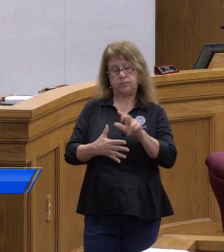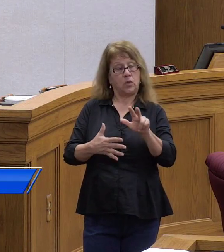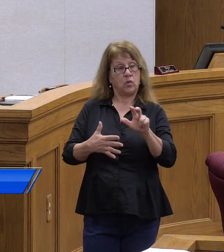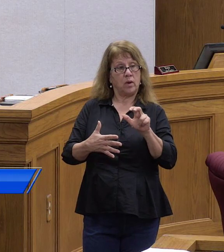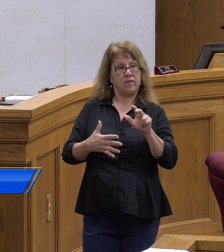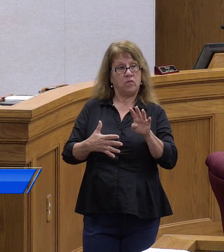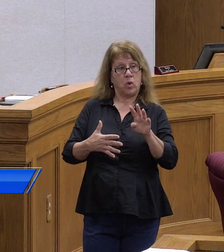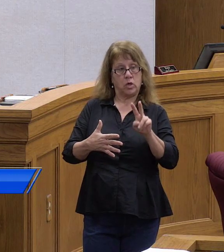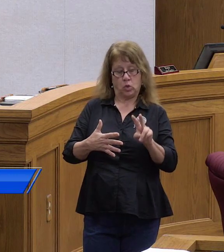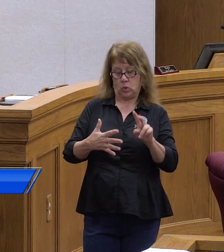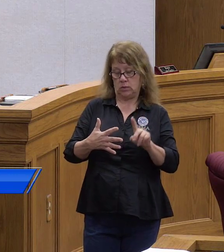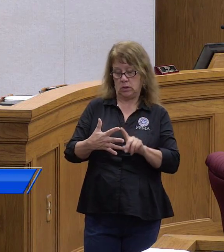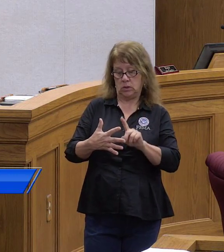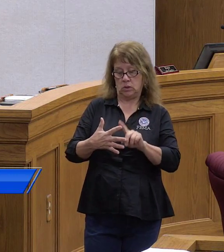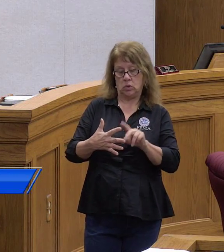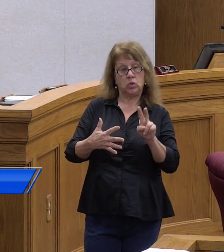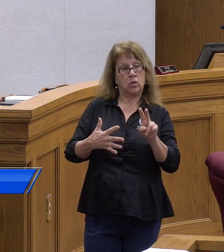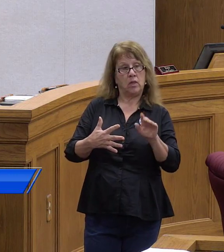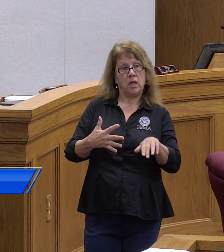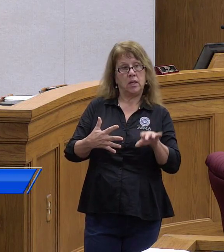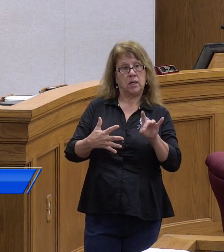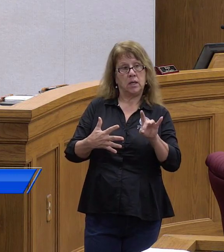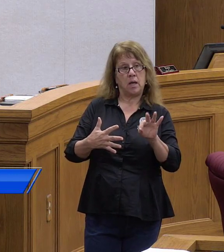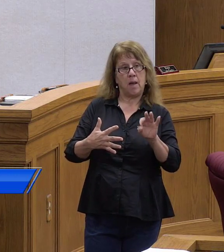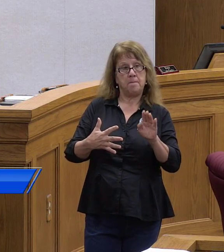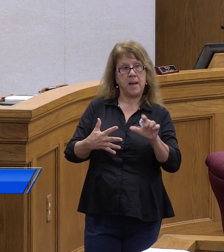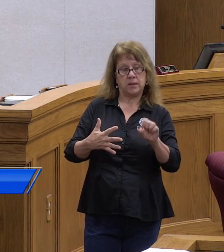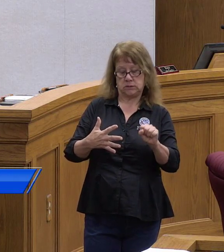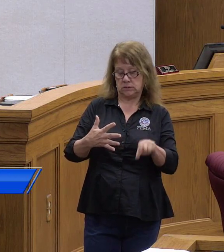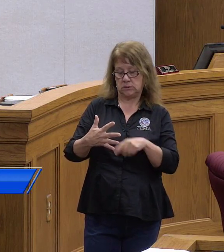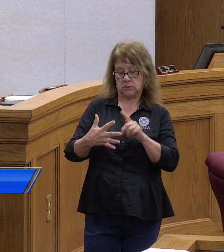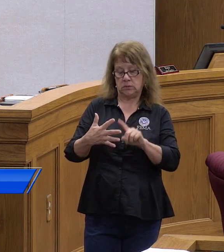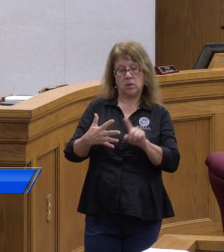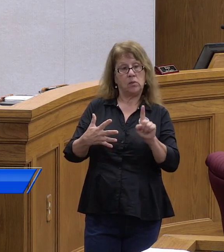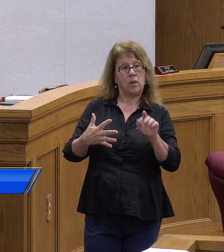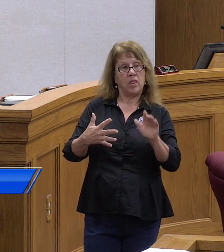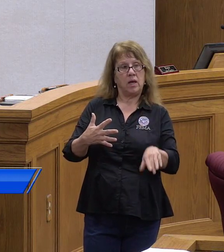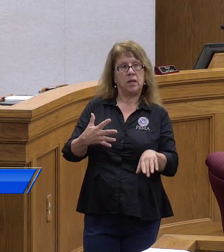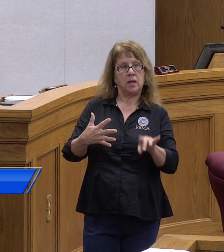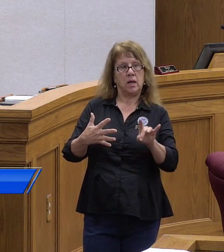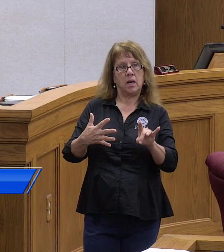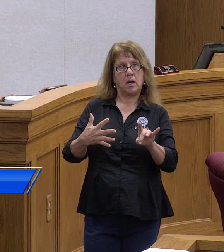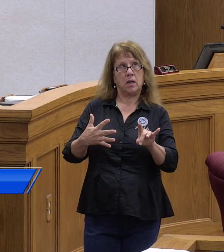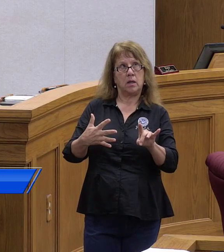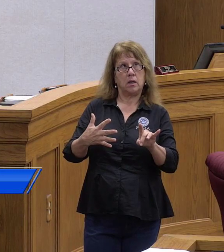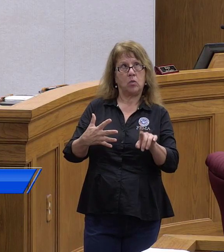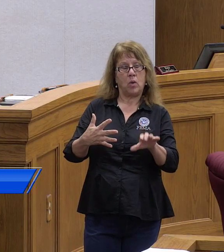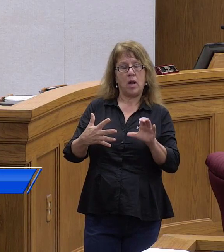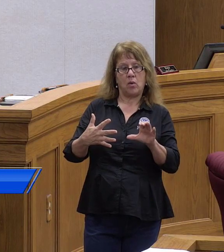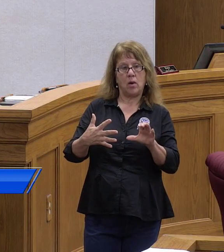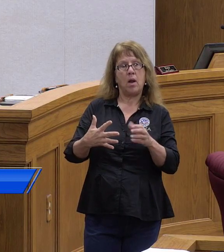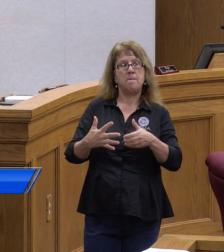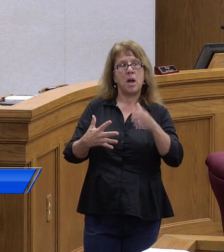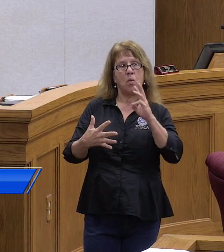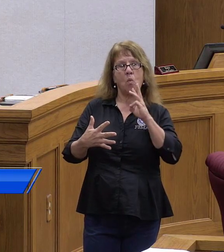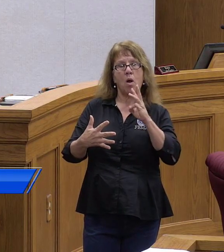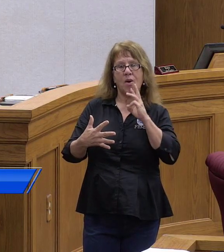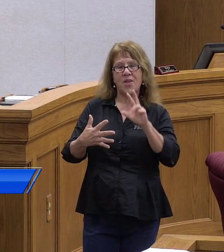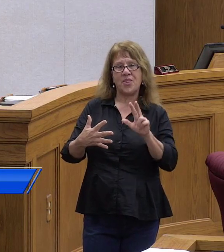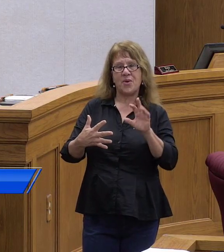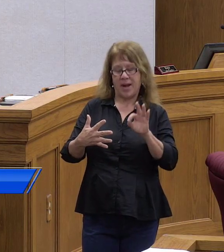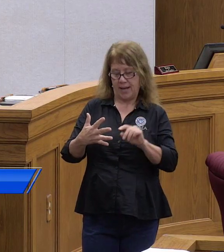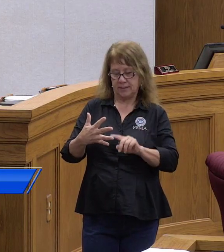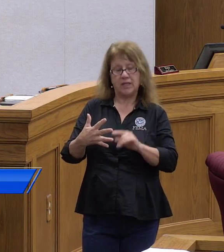MREs, 2,089 bags of ice, 1,180 bottles of water, and 39 tarps. So that